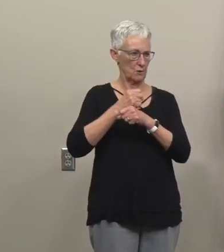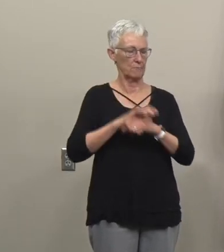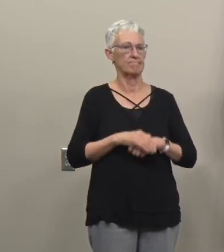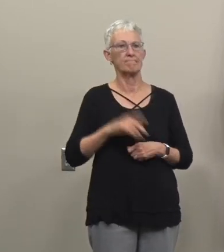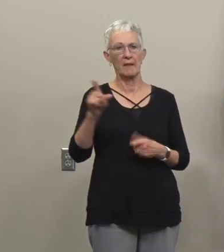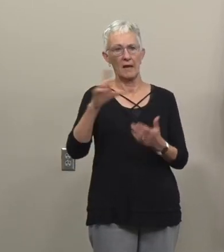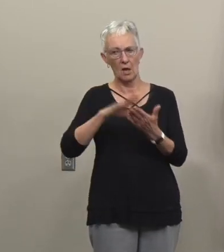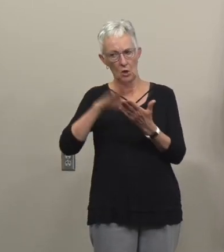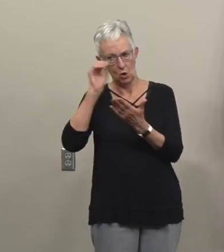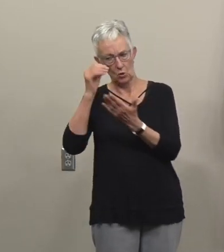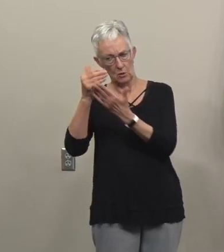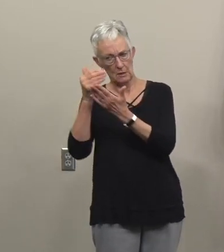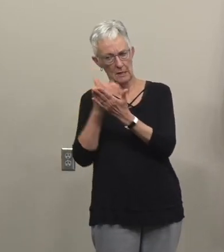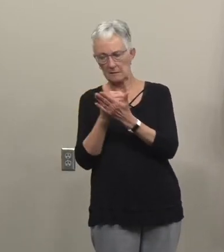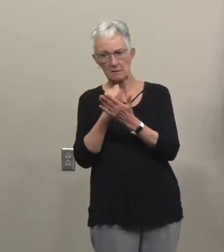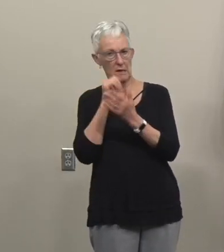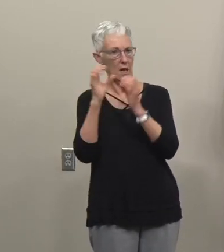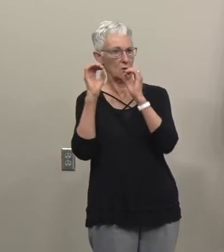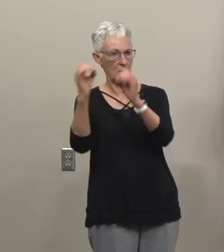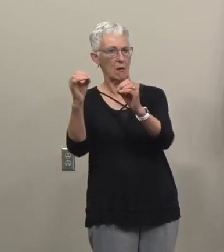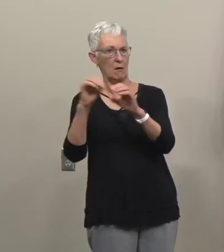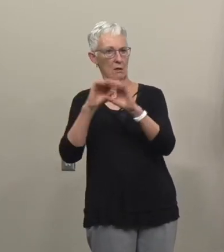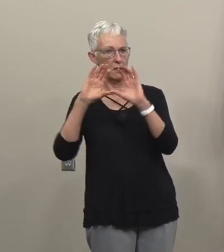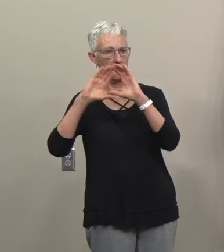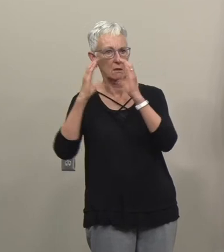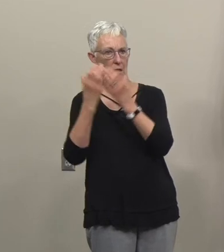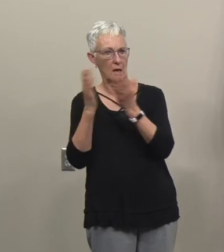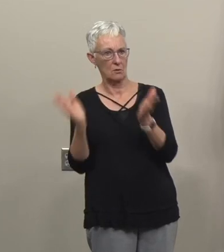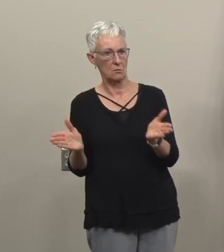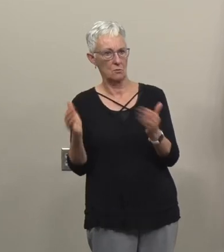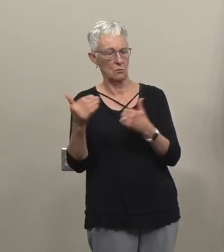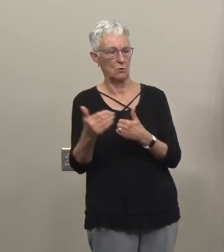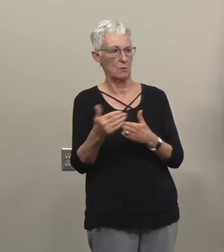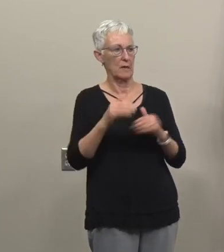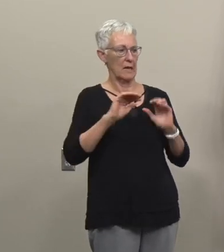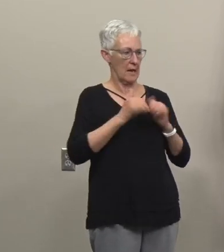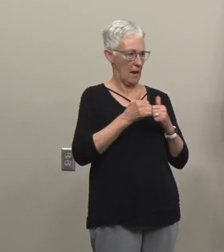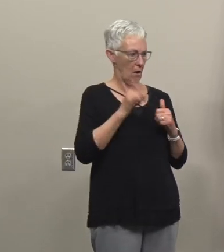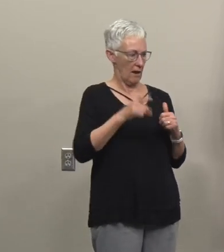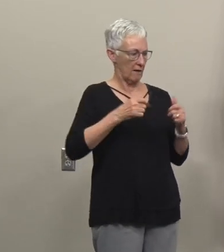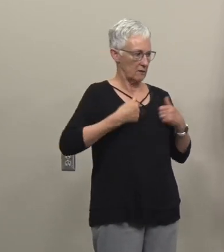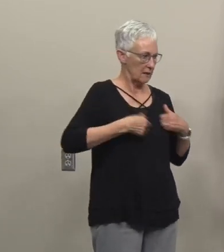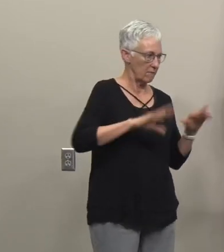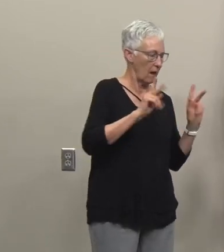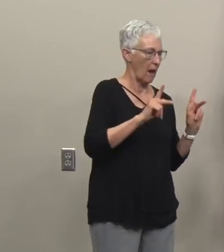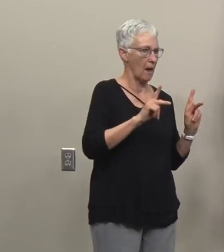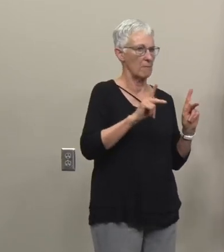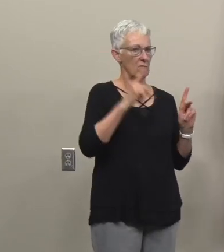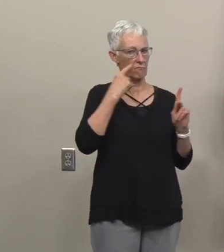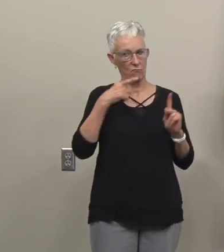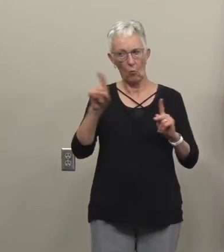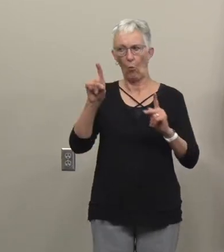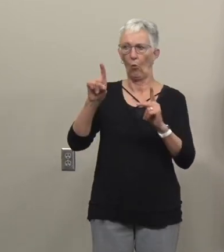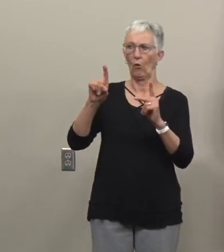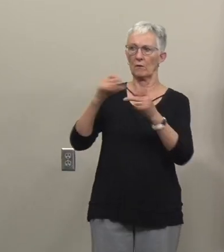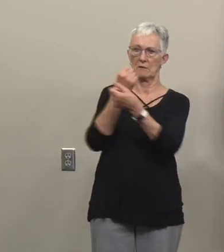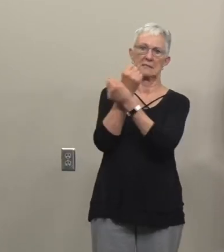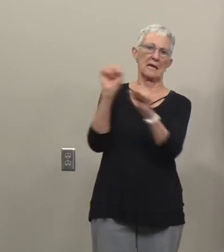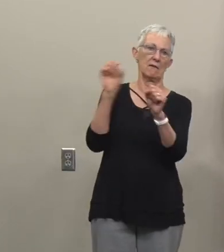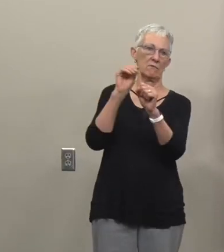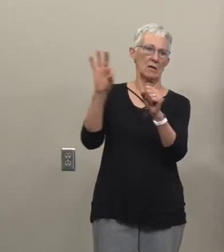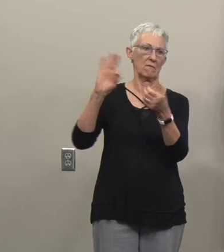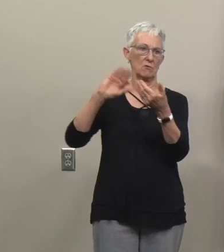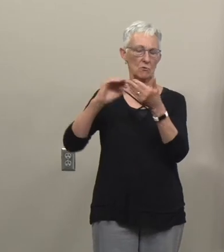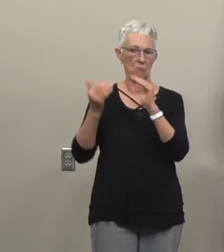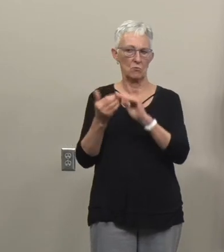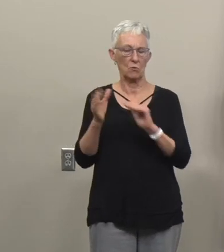always taught in the classroom. Lessons about sacrifice, the power of community, and their own resiliency.